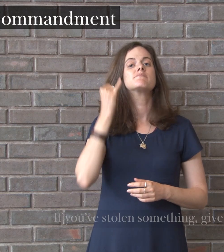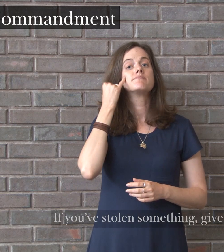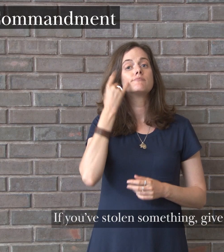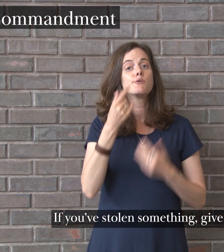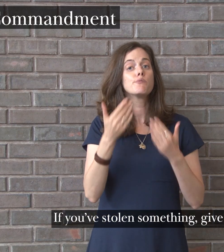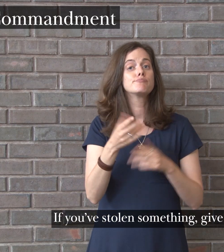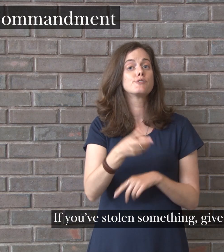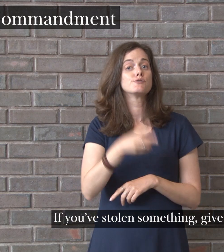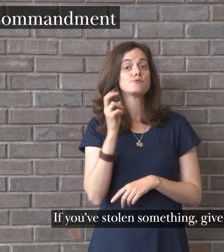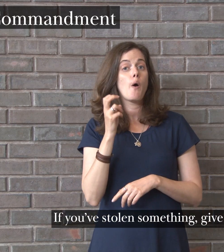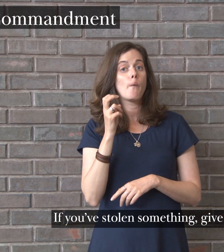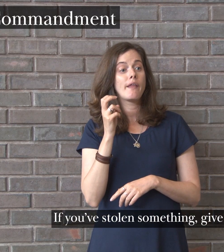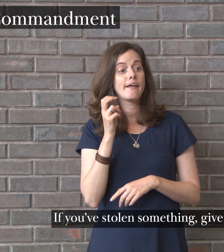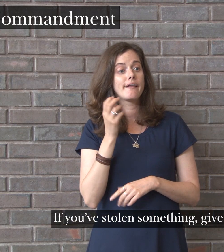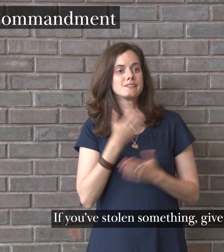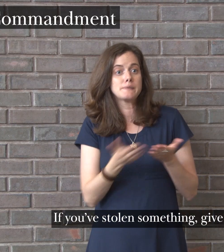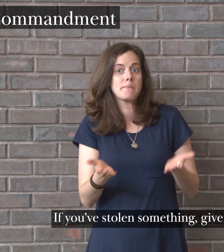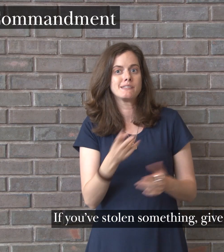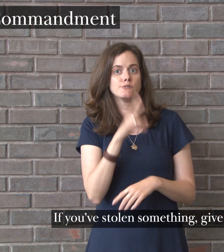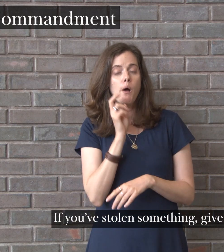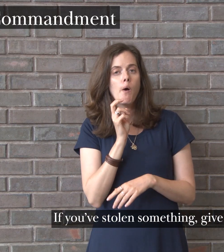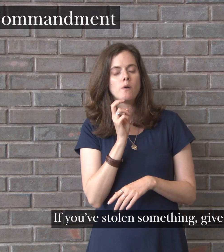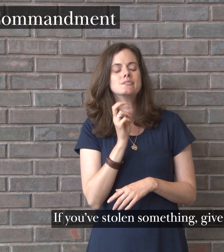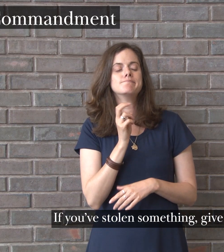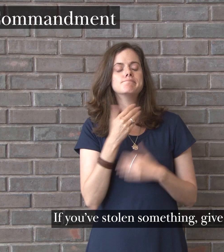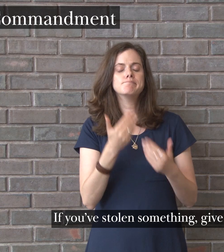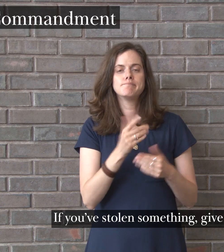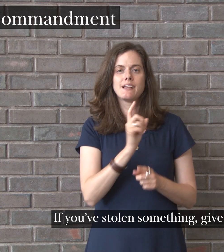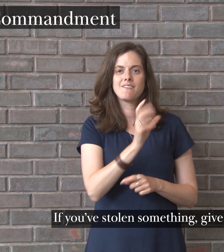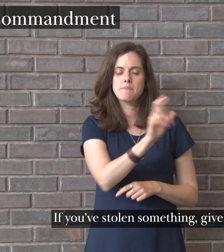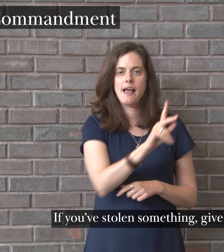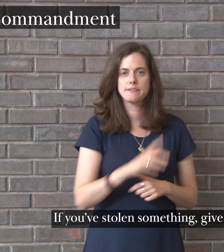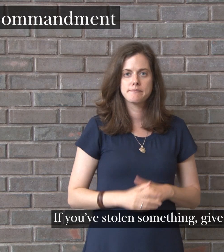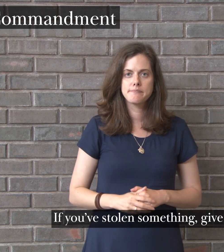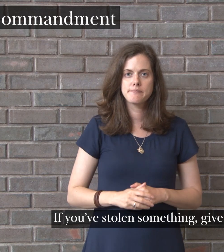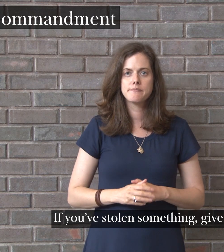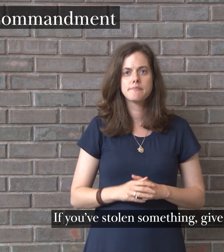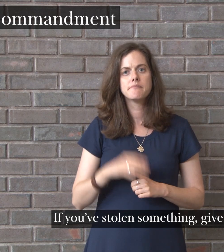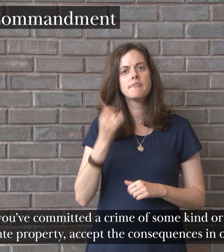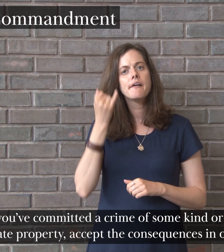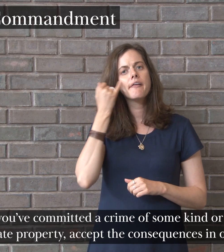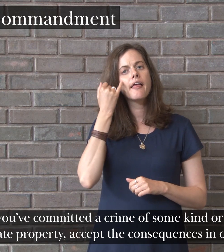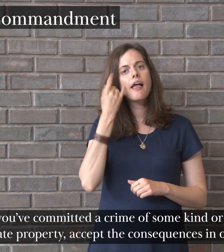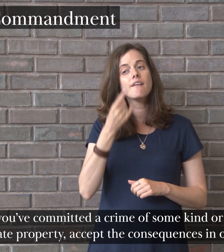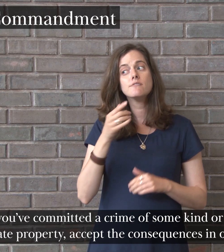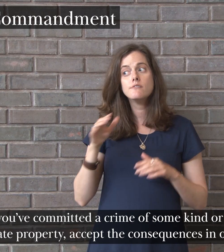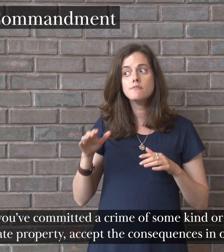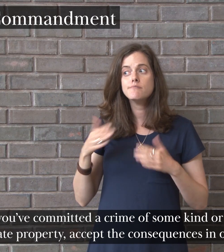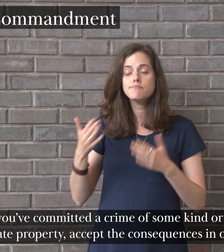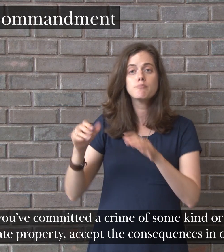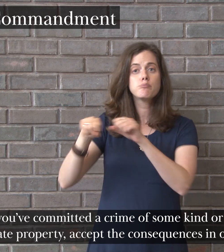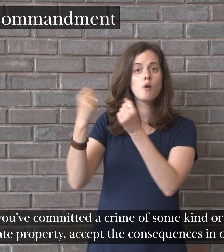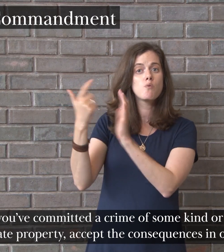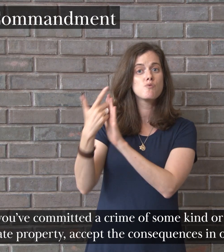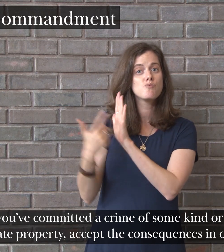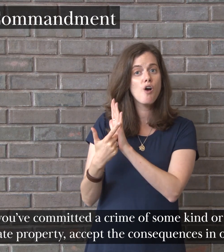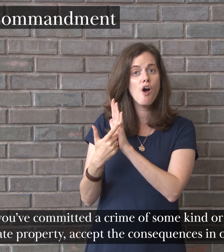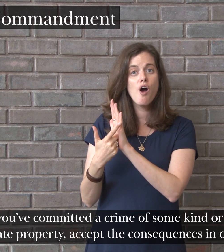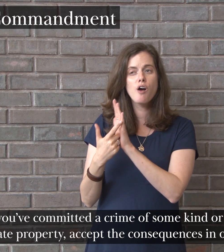If you've stolen something, give it back. If you've committed a crime of some kind